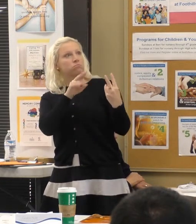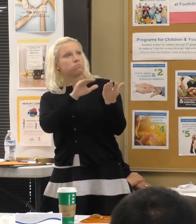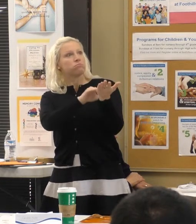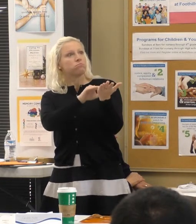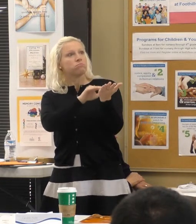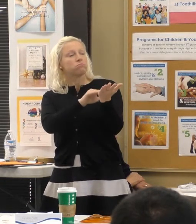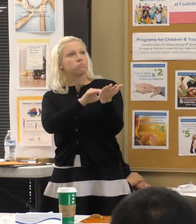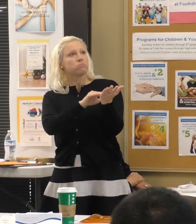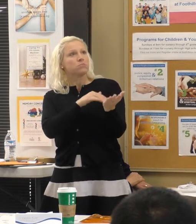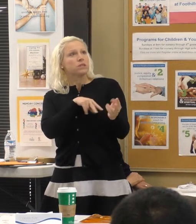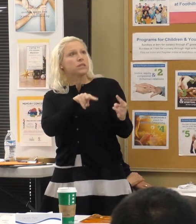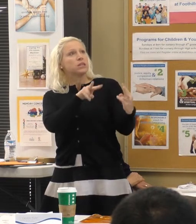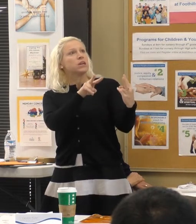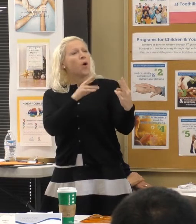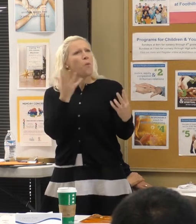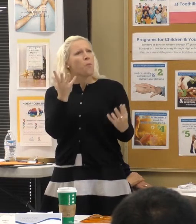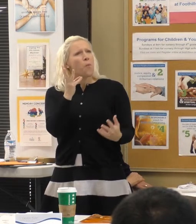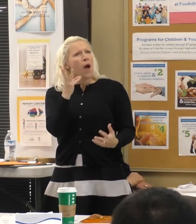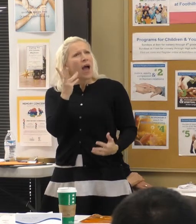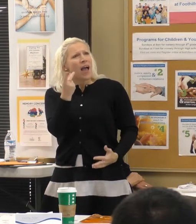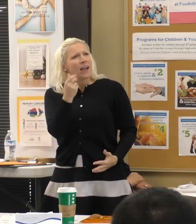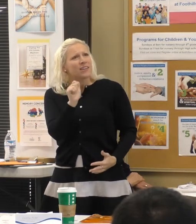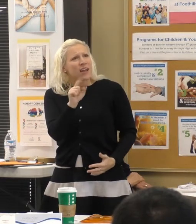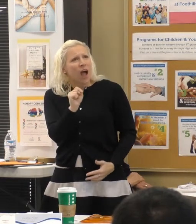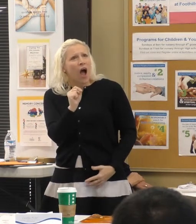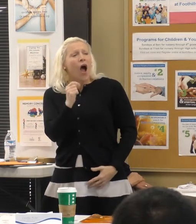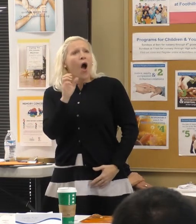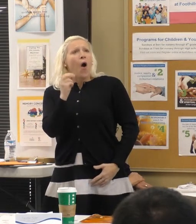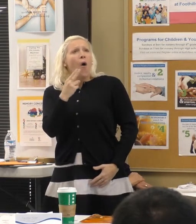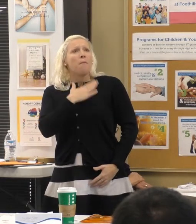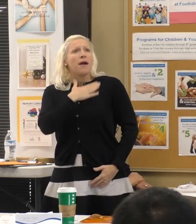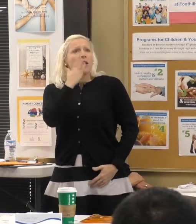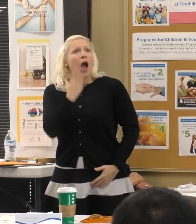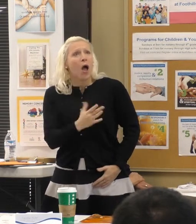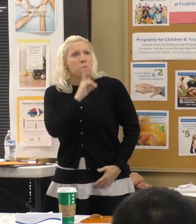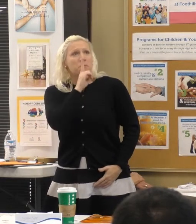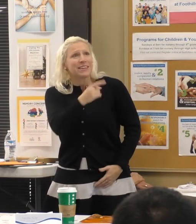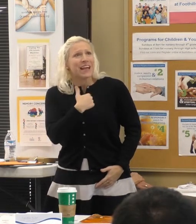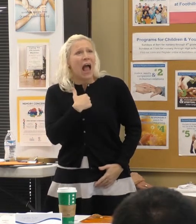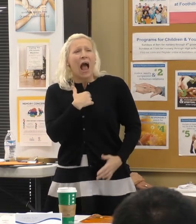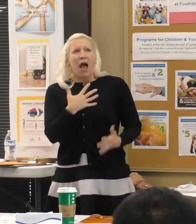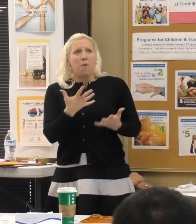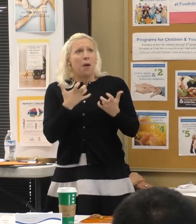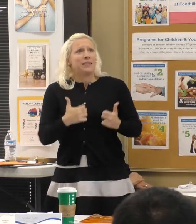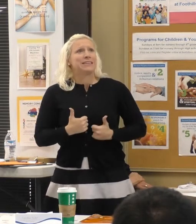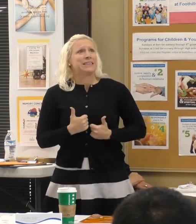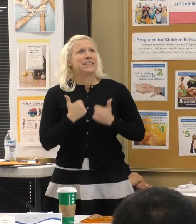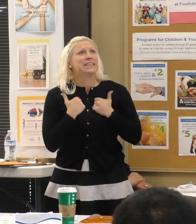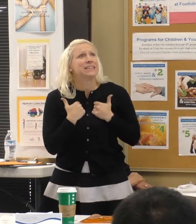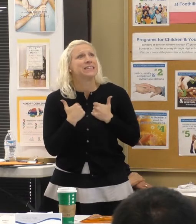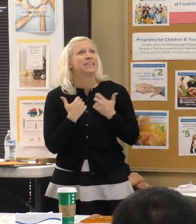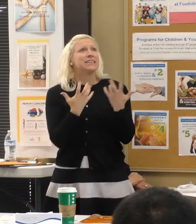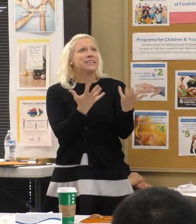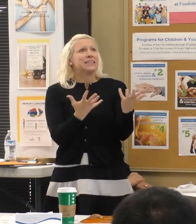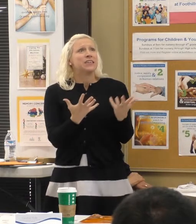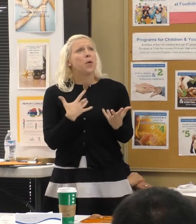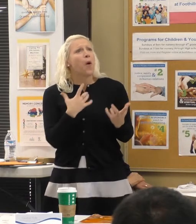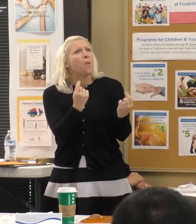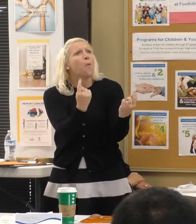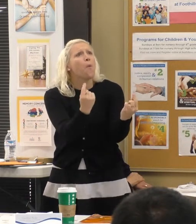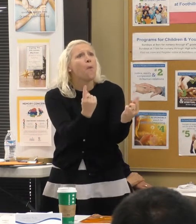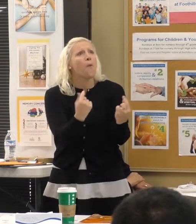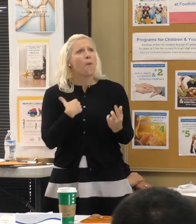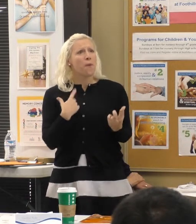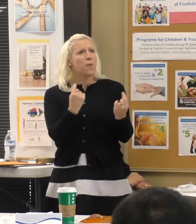The doctor tells them, sorry, you're going to die. And they look up at the doctor, and he says, why? What? Why? I